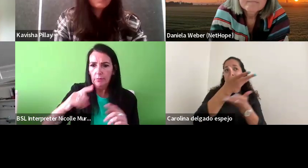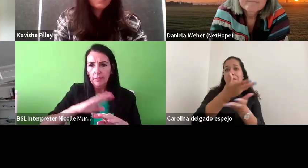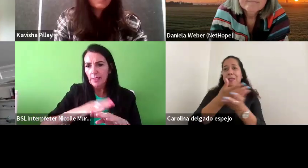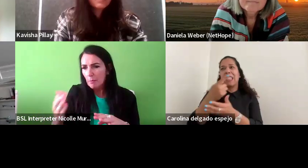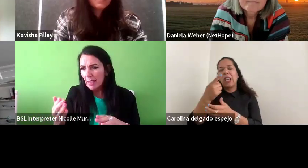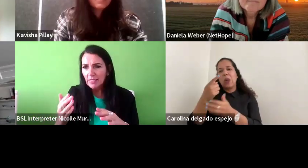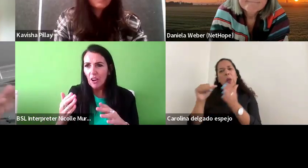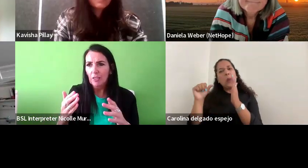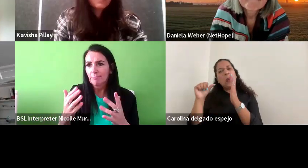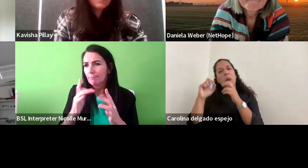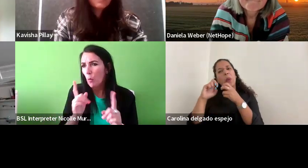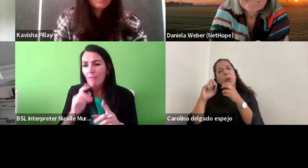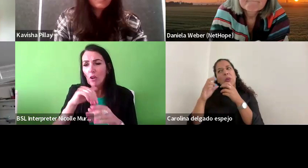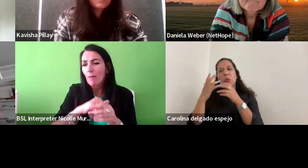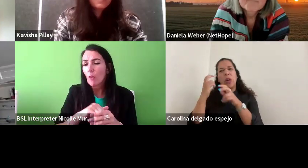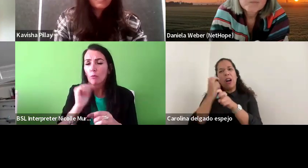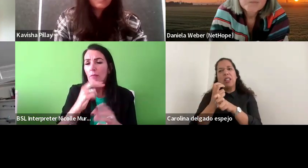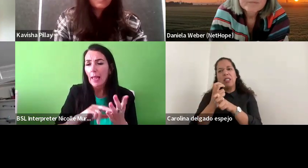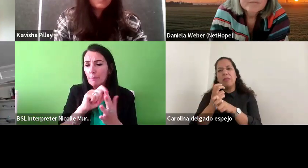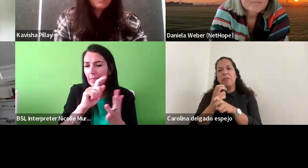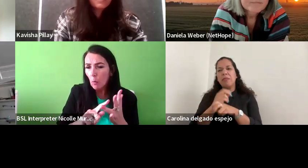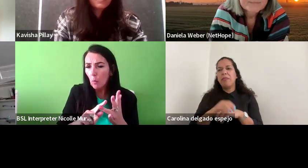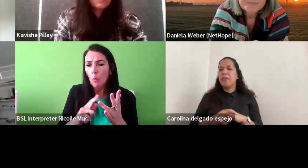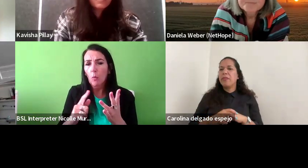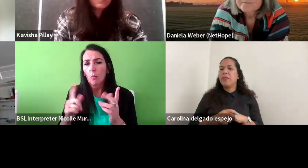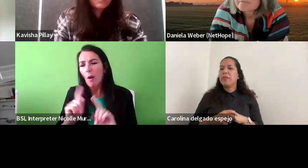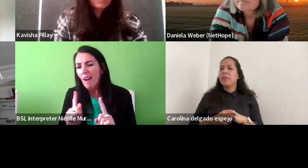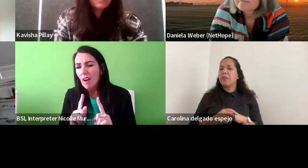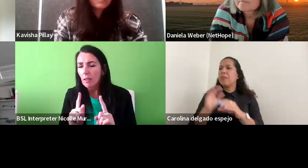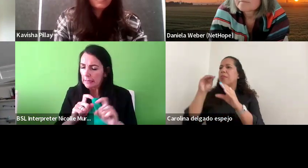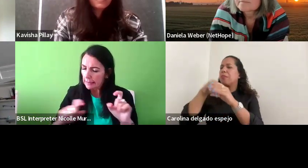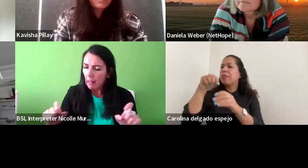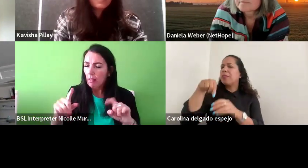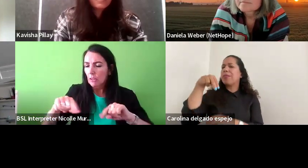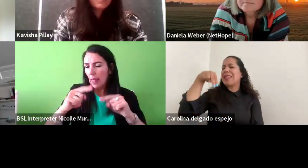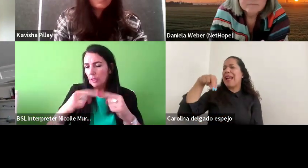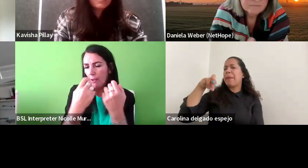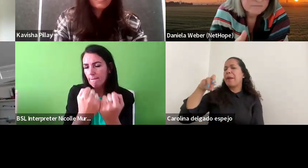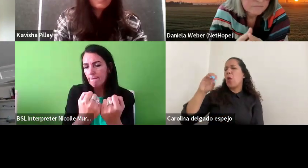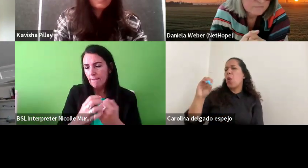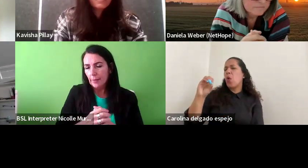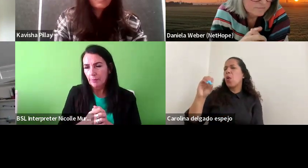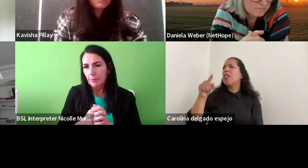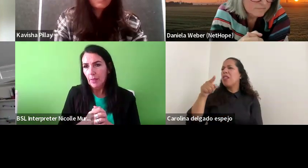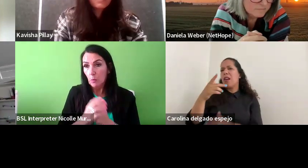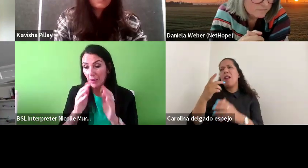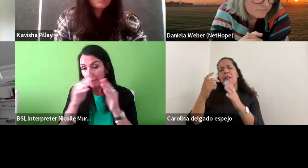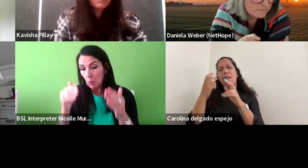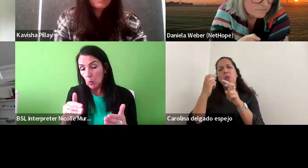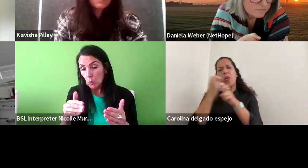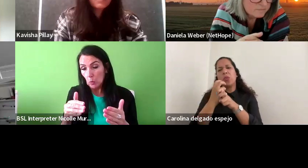civil society, involved in what we need to address these challenges around making